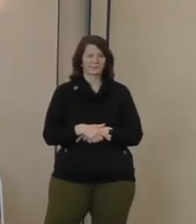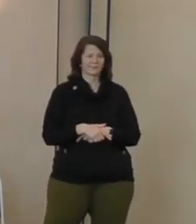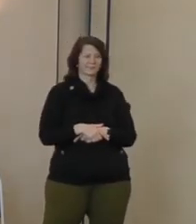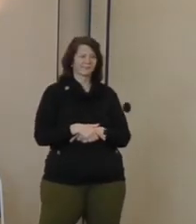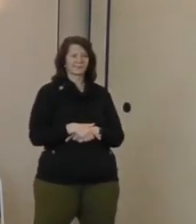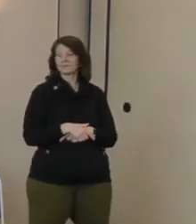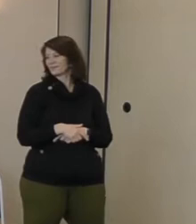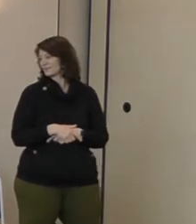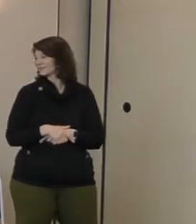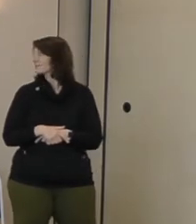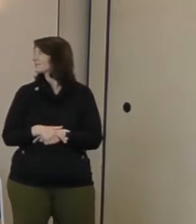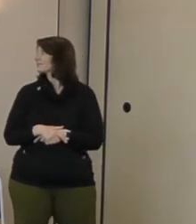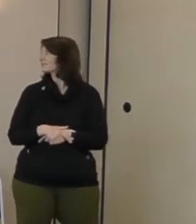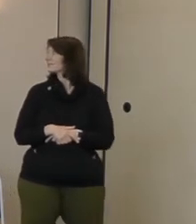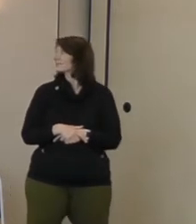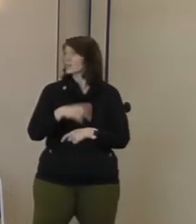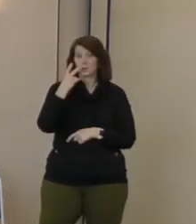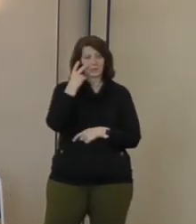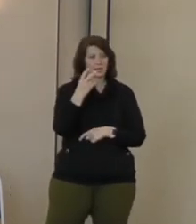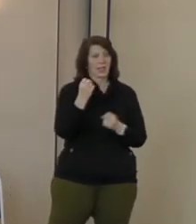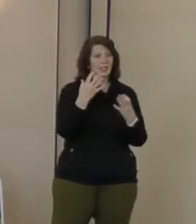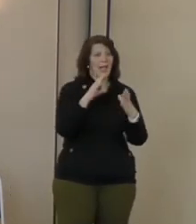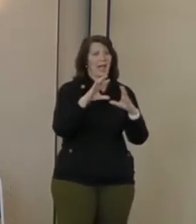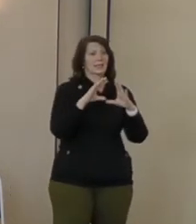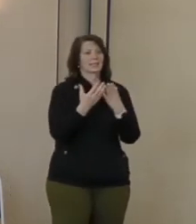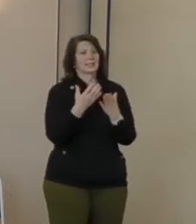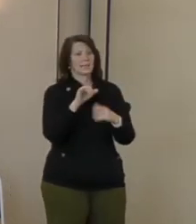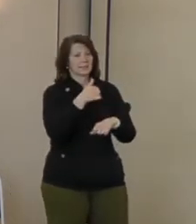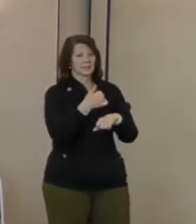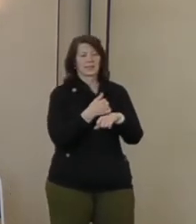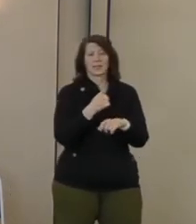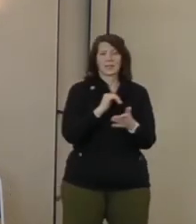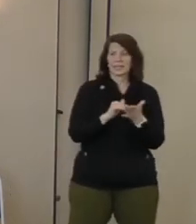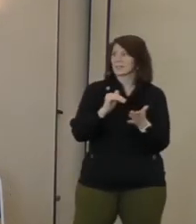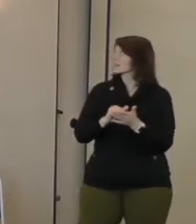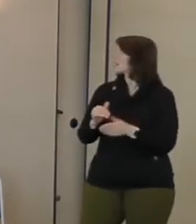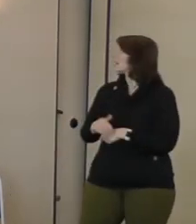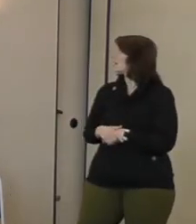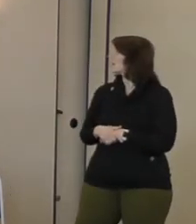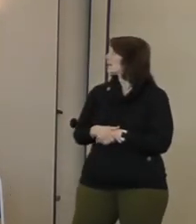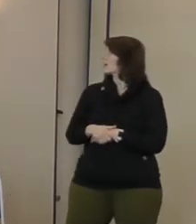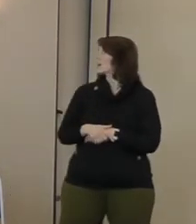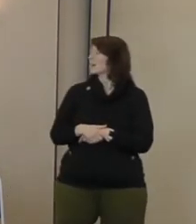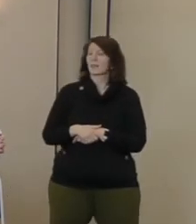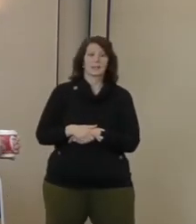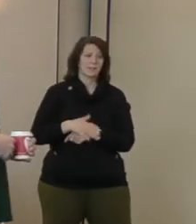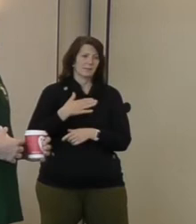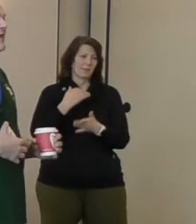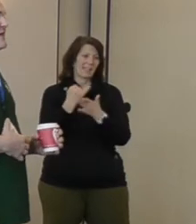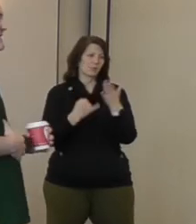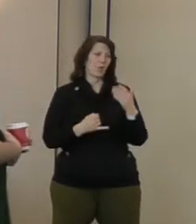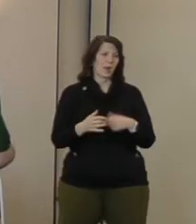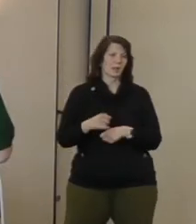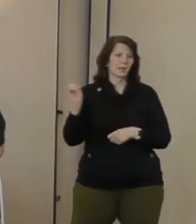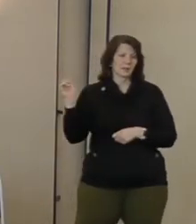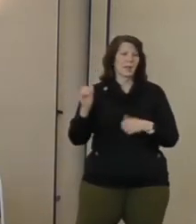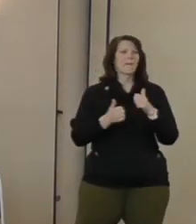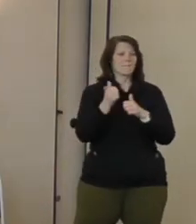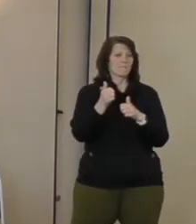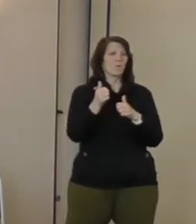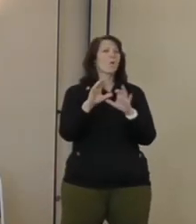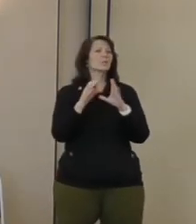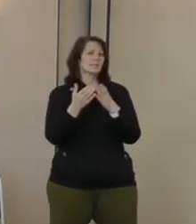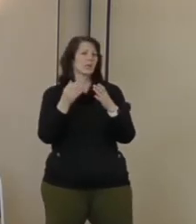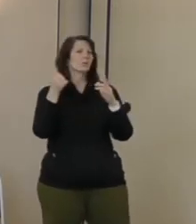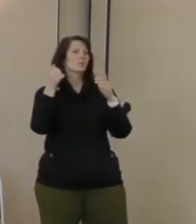So what do we see a lot of teams set up? All right, and excuse the crudity of my drawing here. This is how most teams will set up